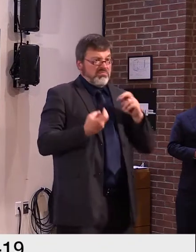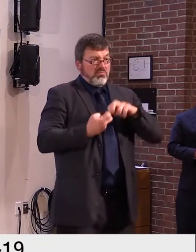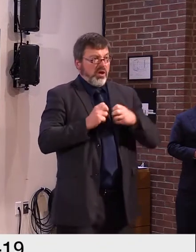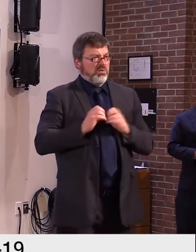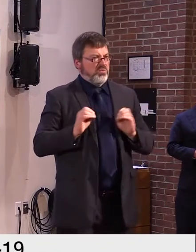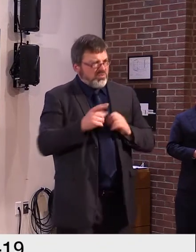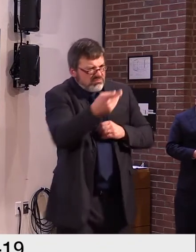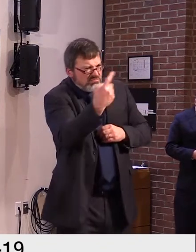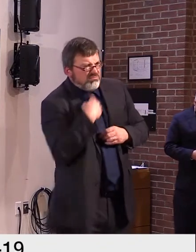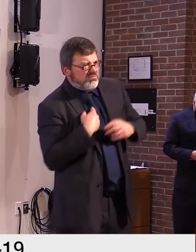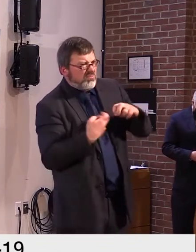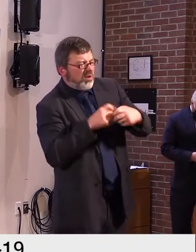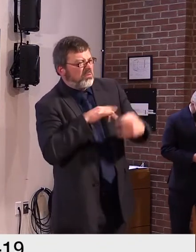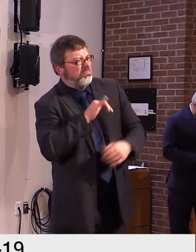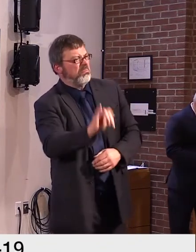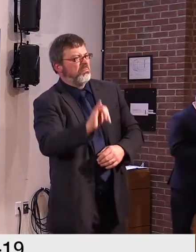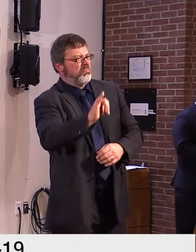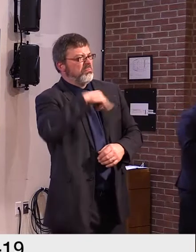And